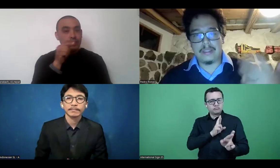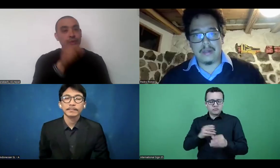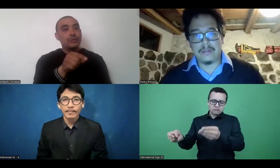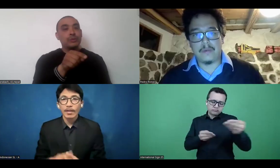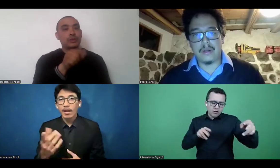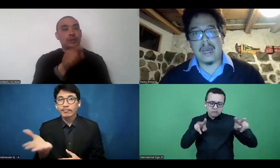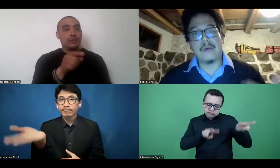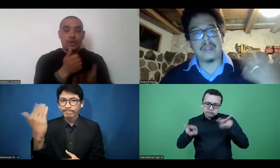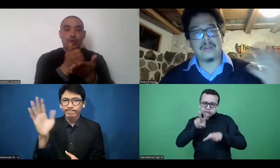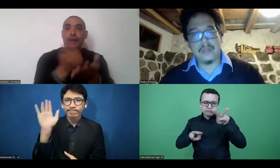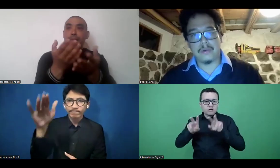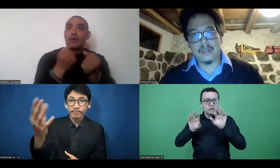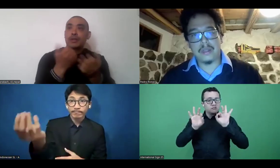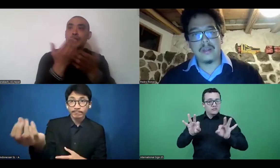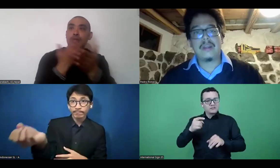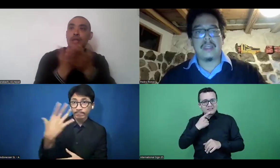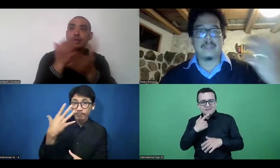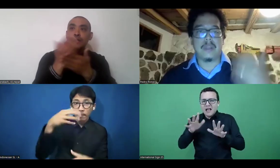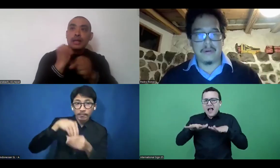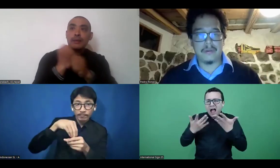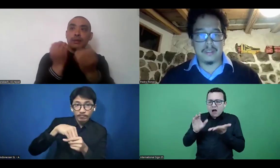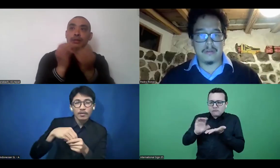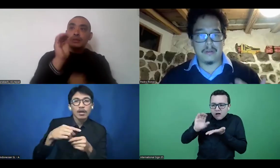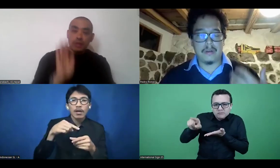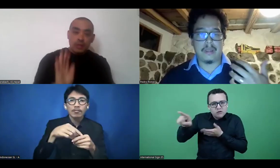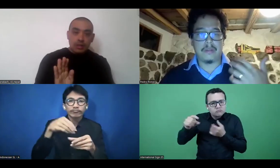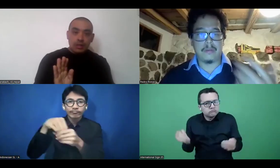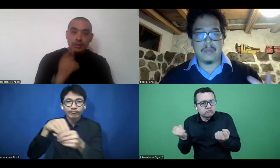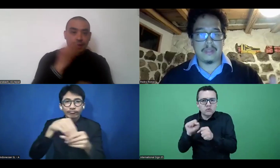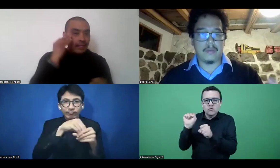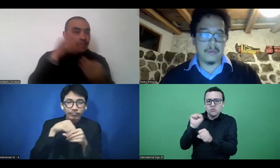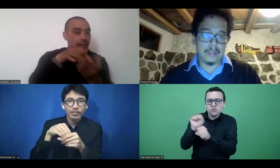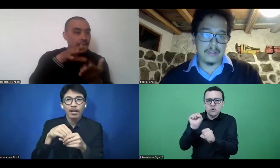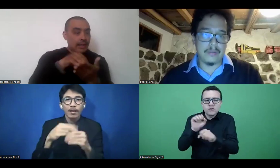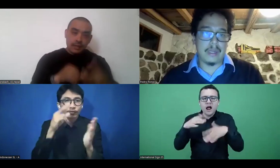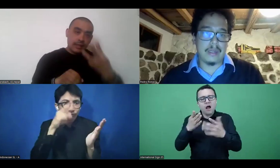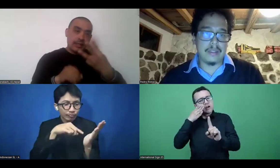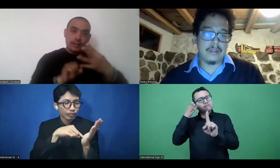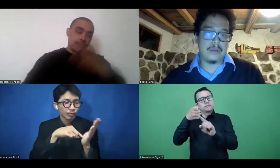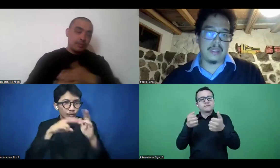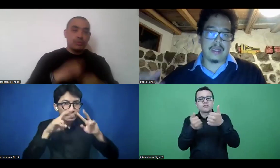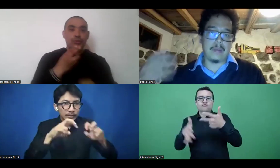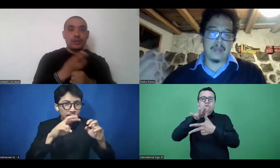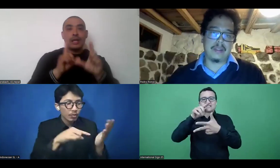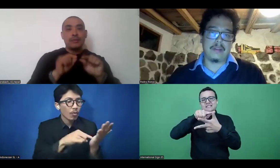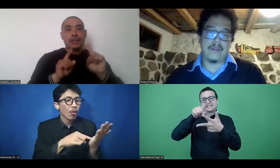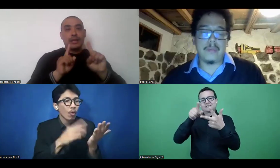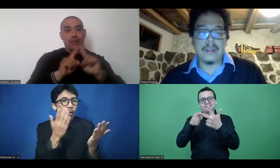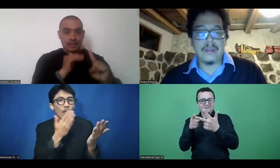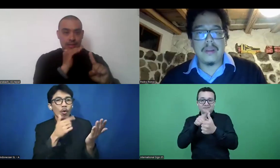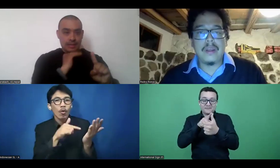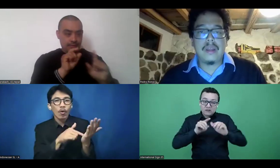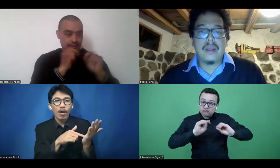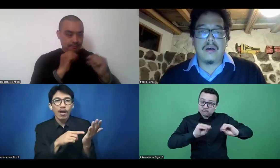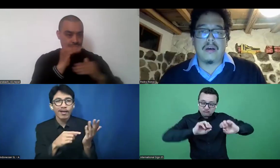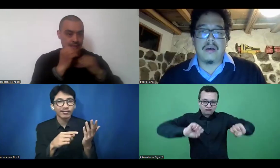grantees in these areas of work, how they do this work is by focusing in 3 main components. One is training and capacity development,